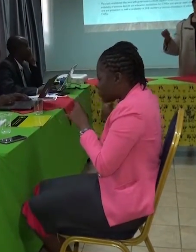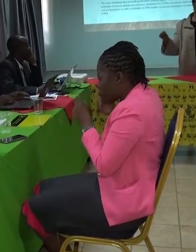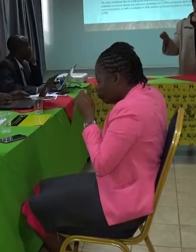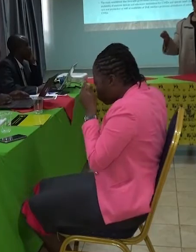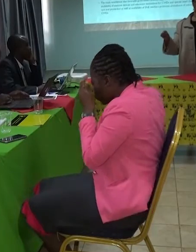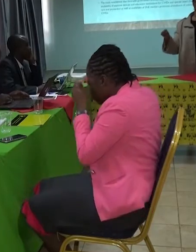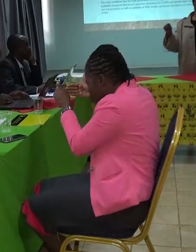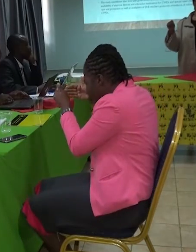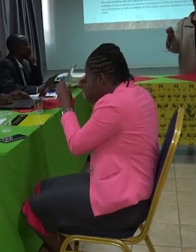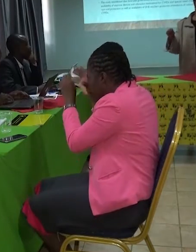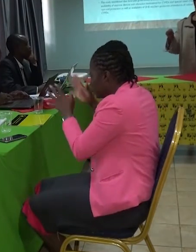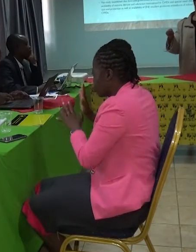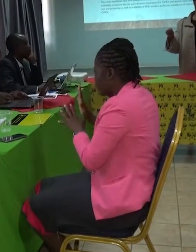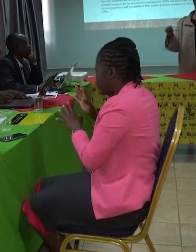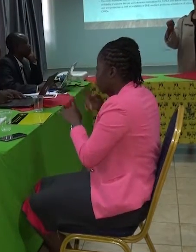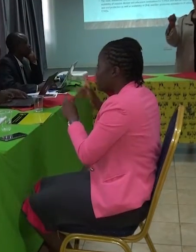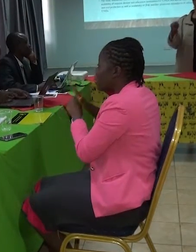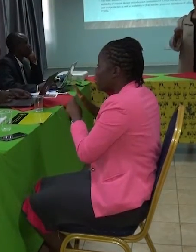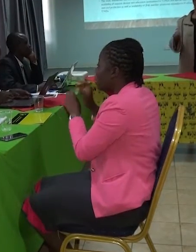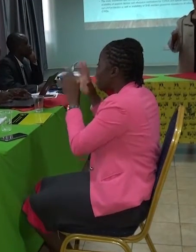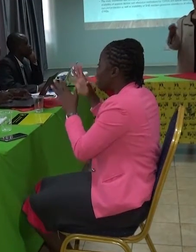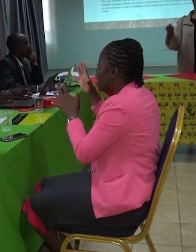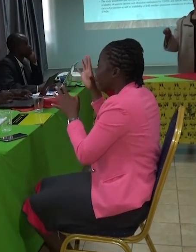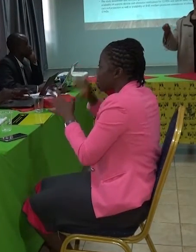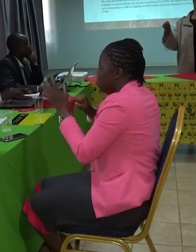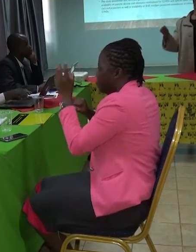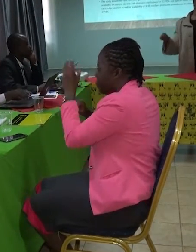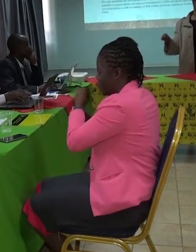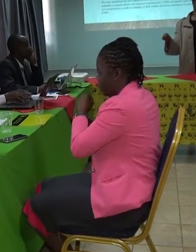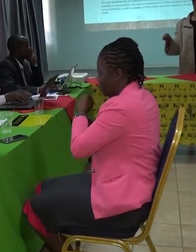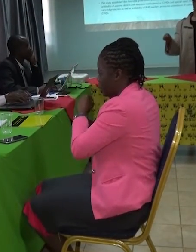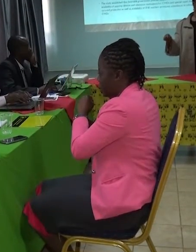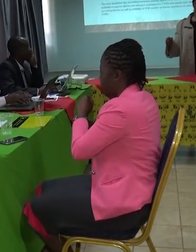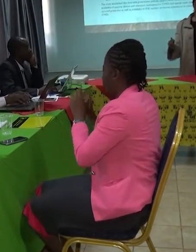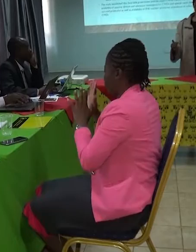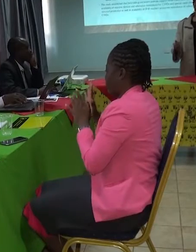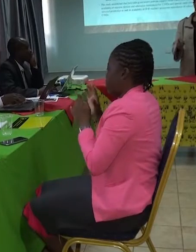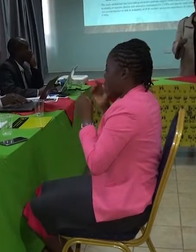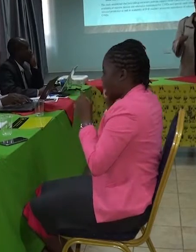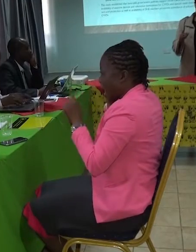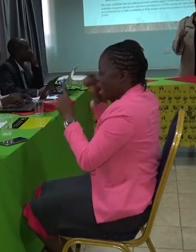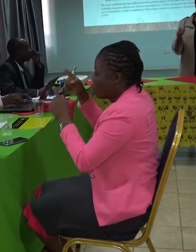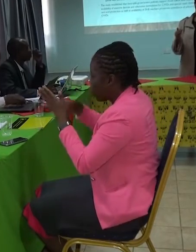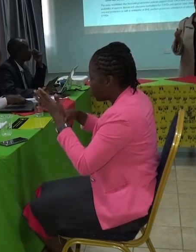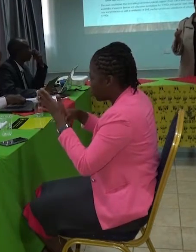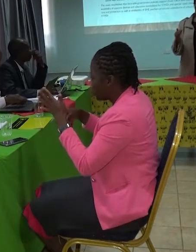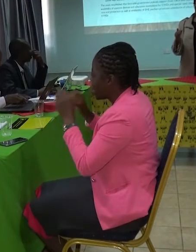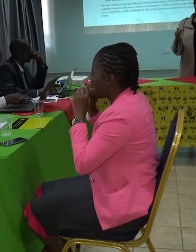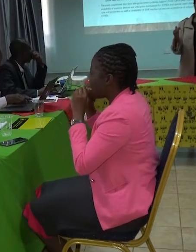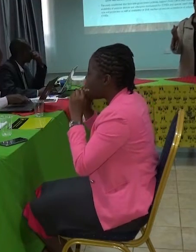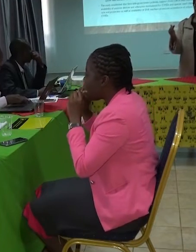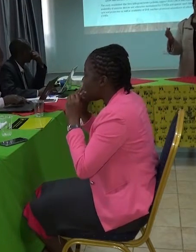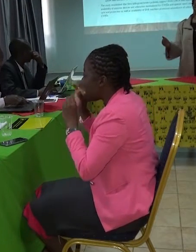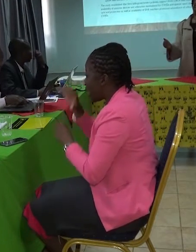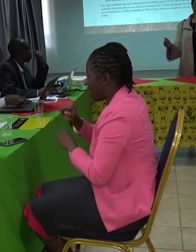teacher absenteeism, but the absenteeism or the lack of children with disabilities. And what I find